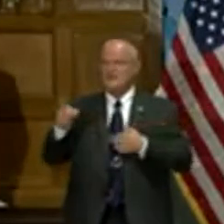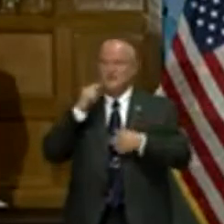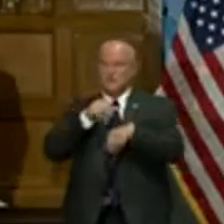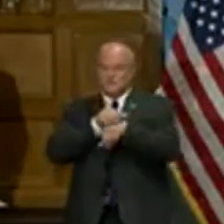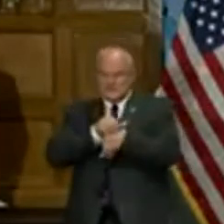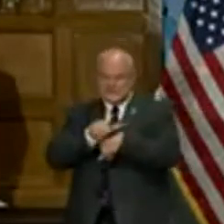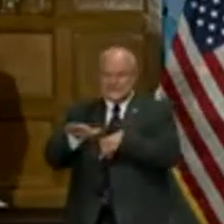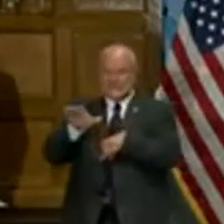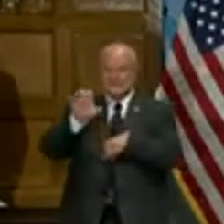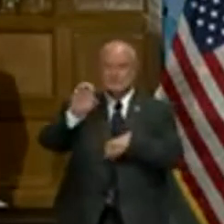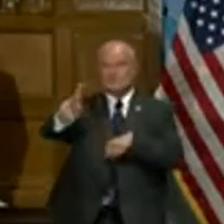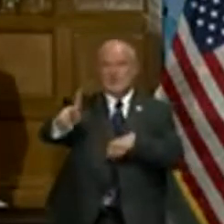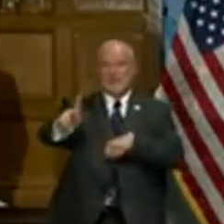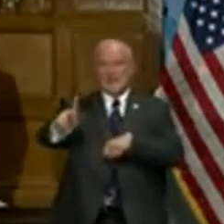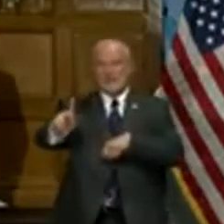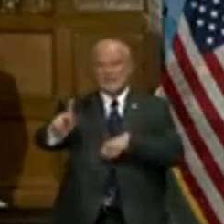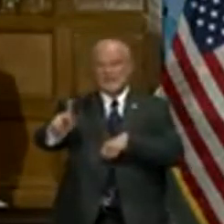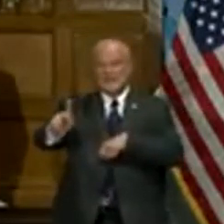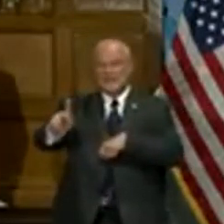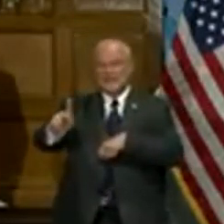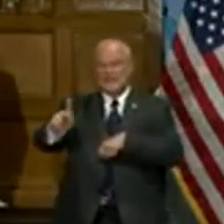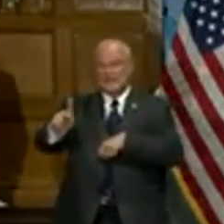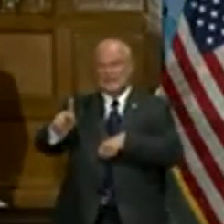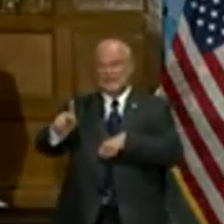will send back the